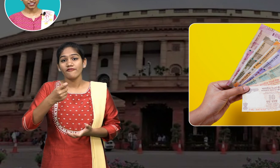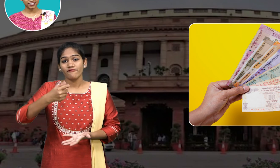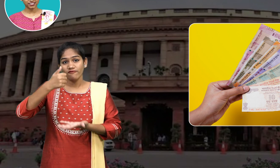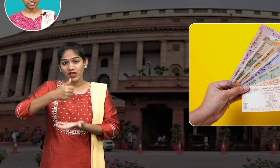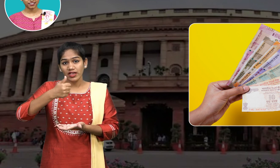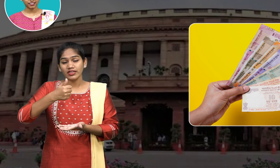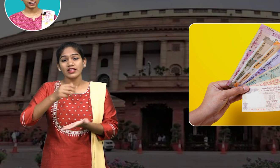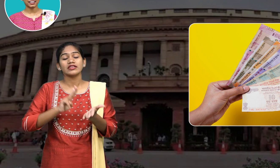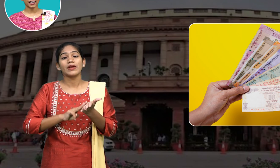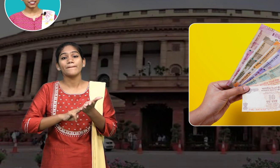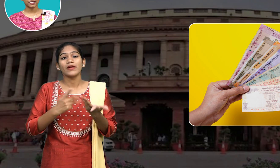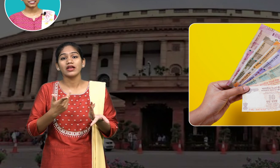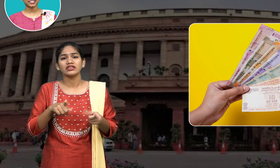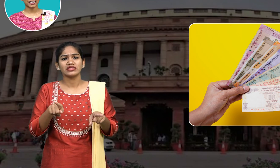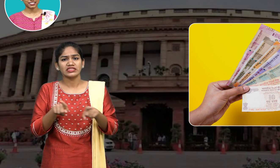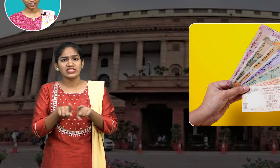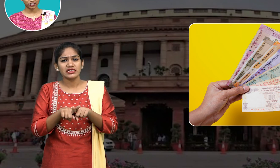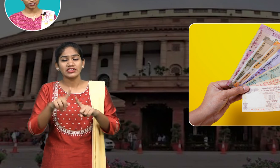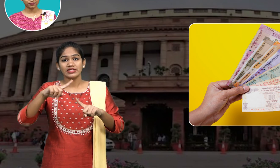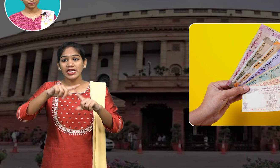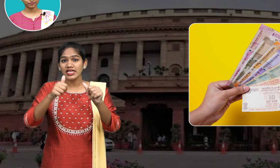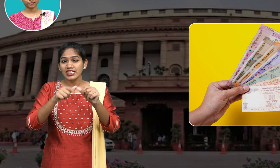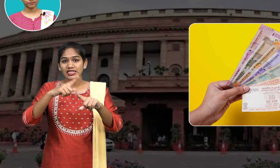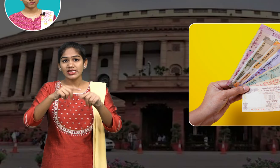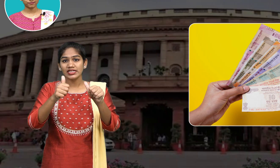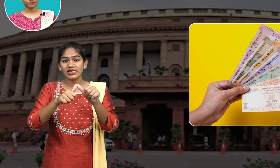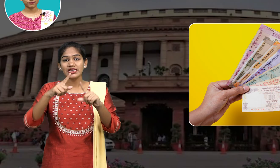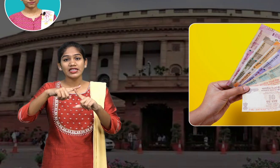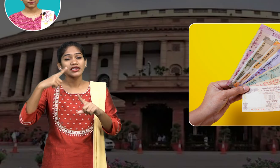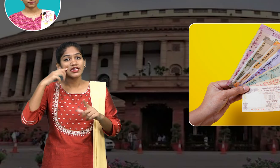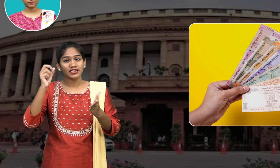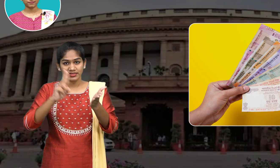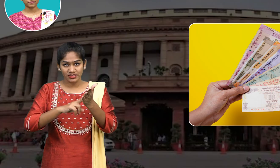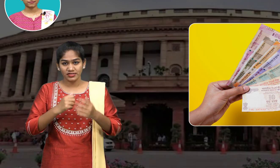financial matters like taxation,